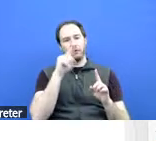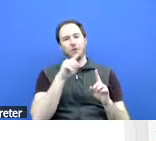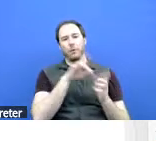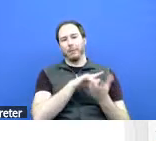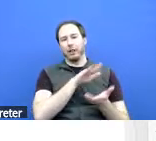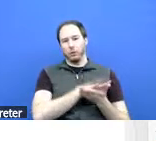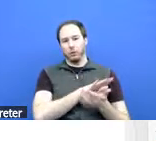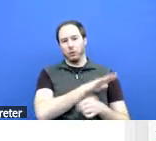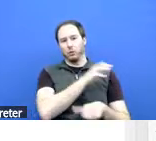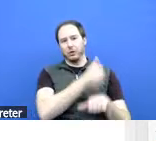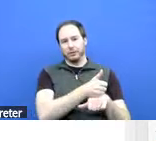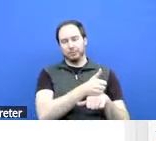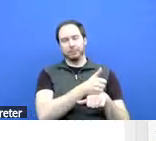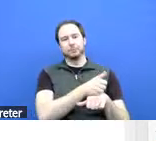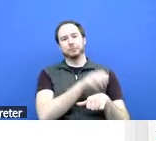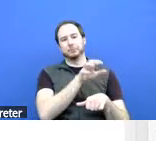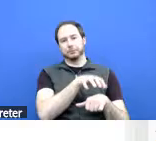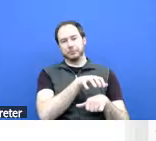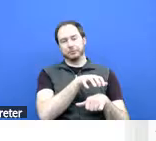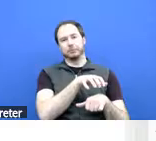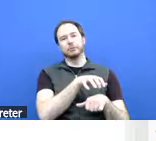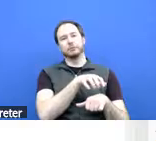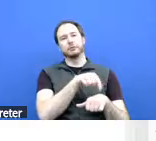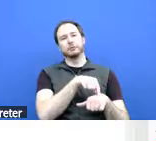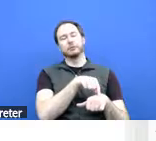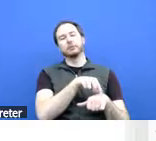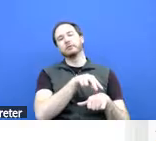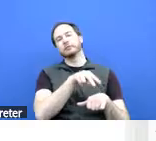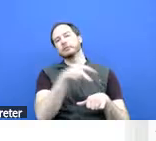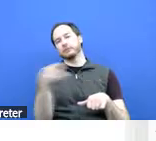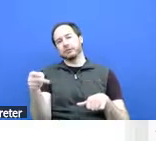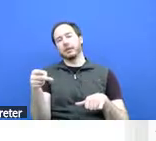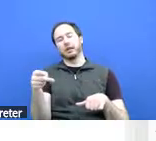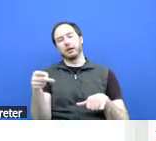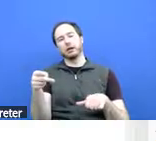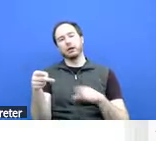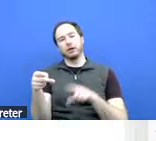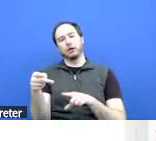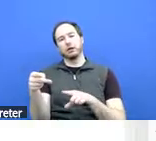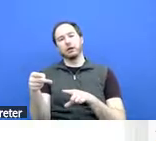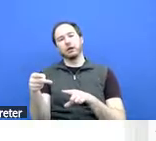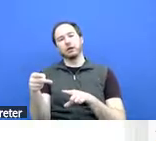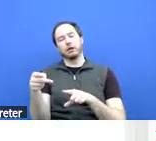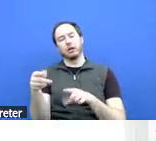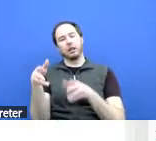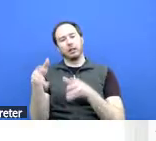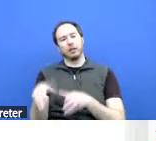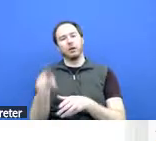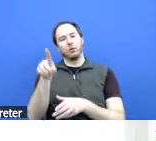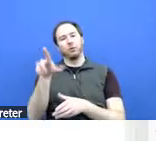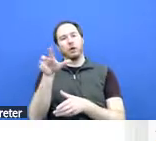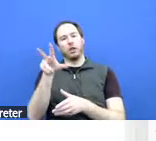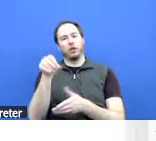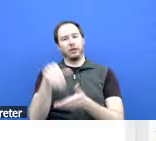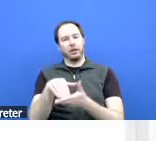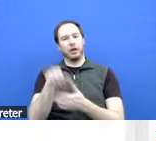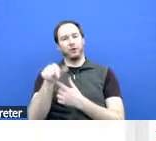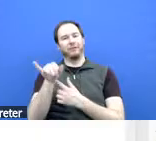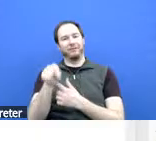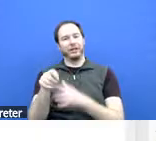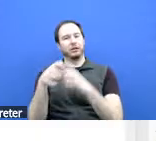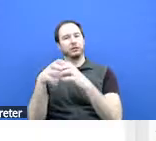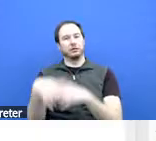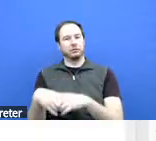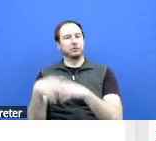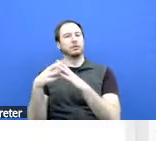middle school student population of Mary Cariola. And then phase two will be the remaining 130,000 square